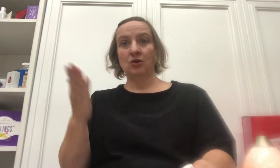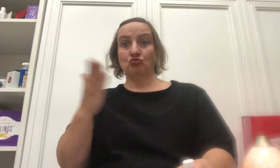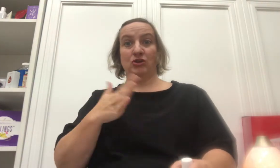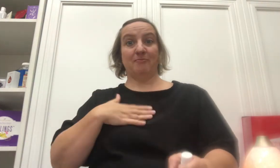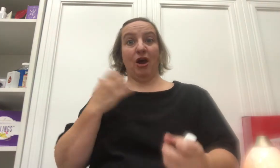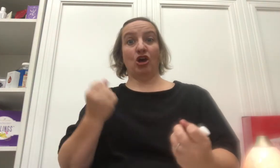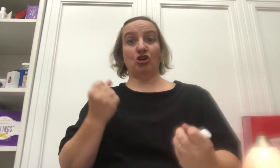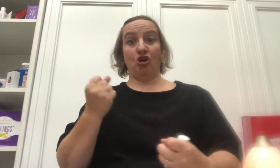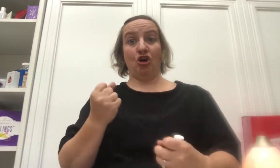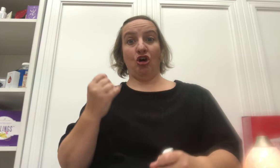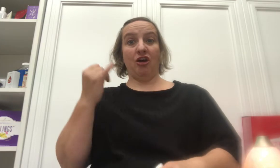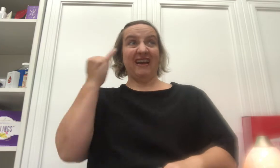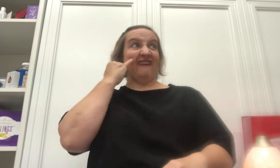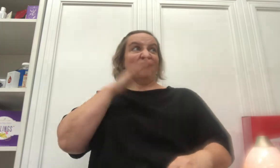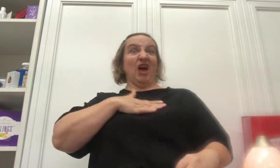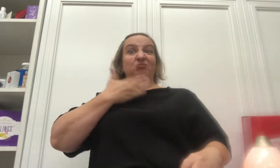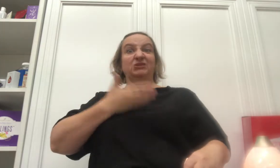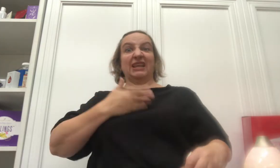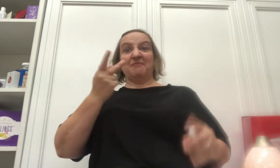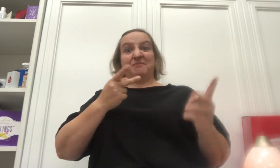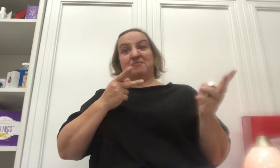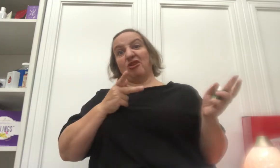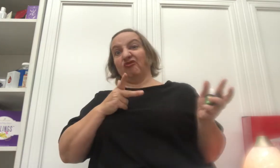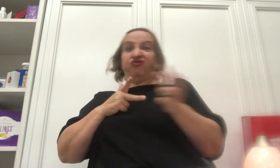better. I bring it with me in the car. So when